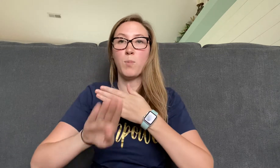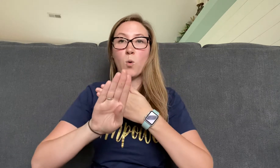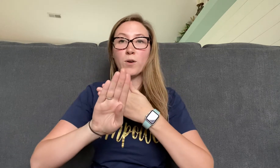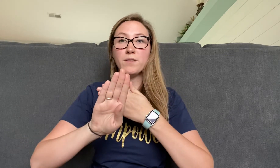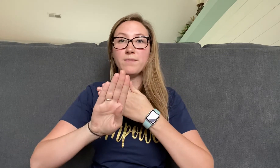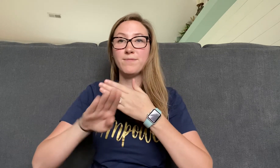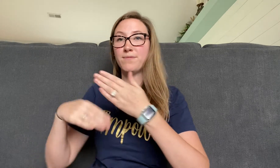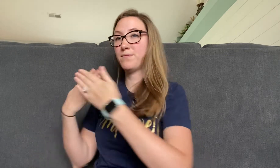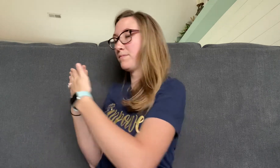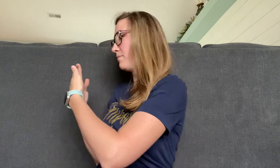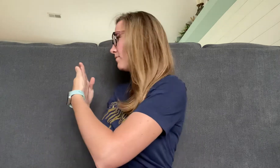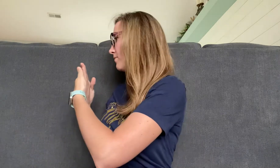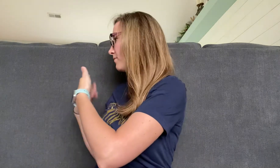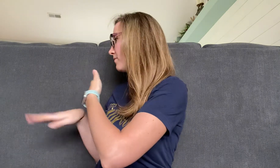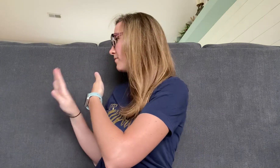Born.